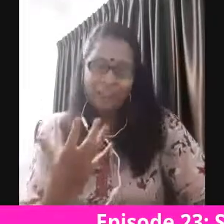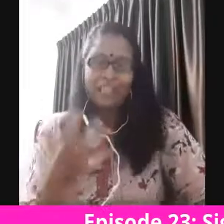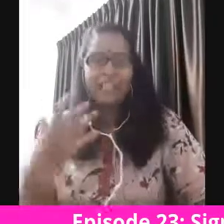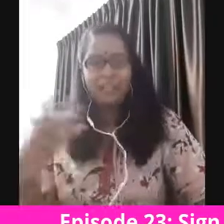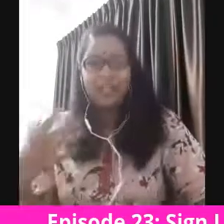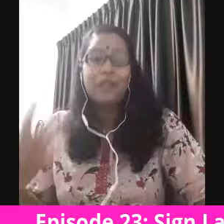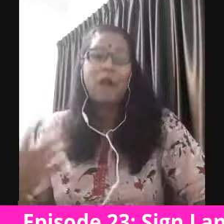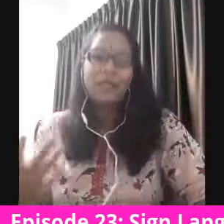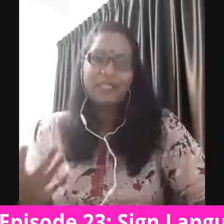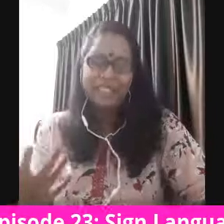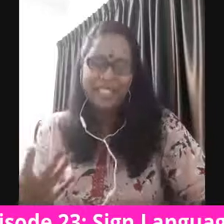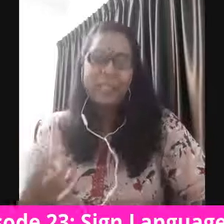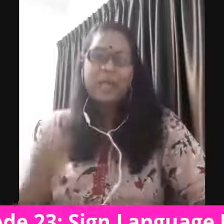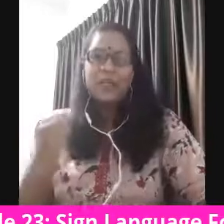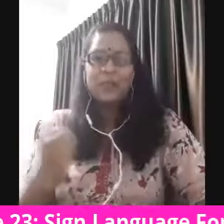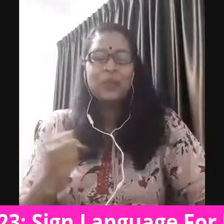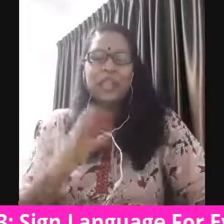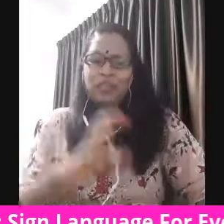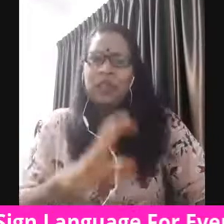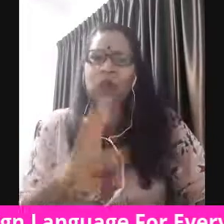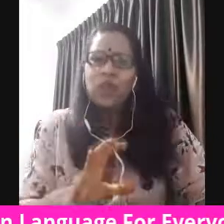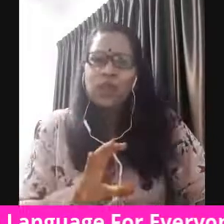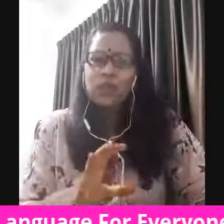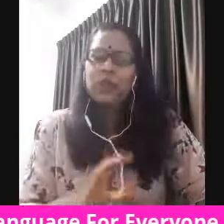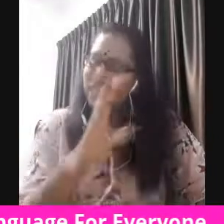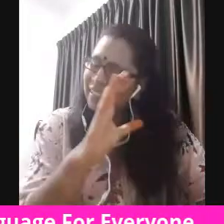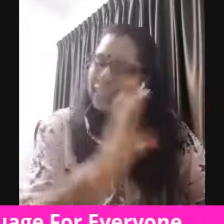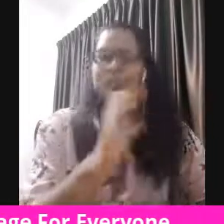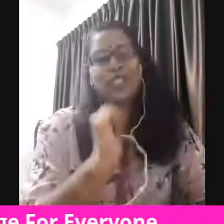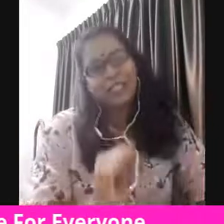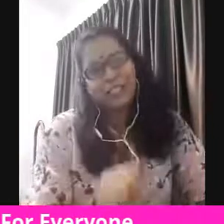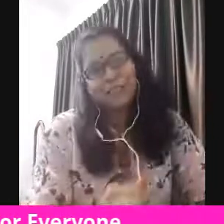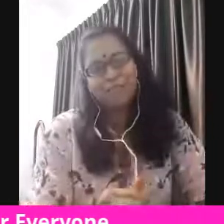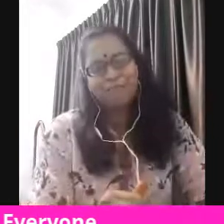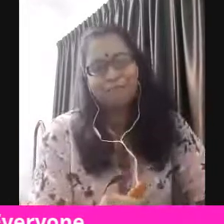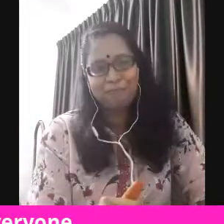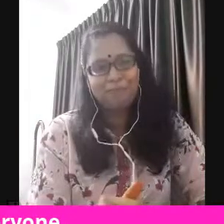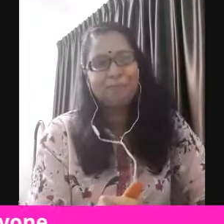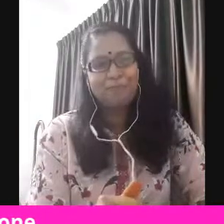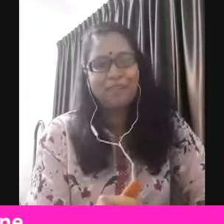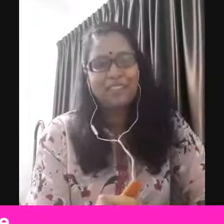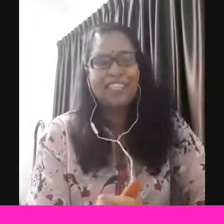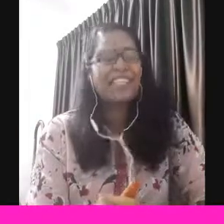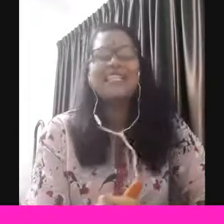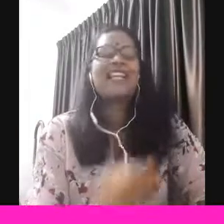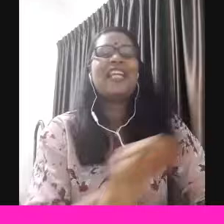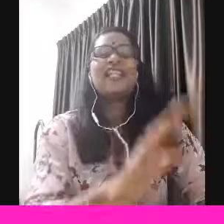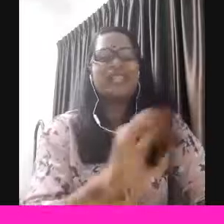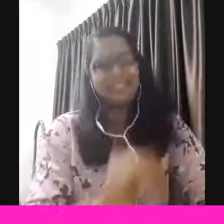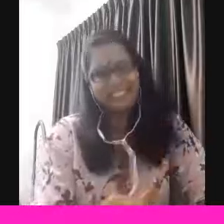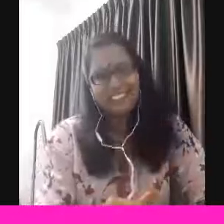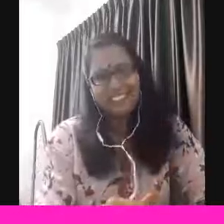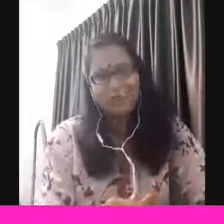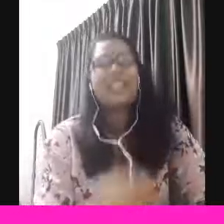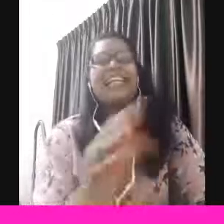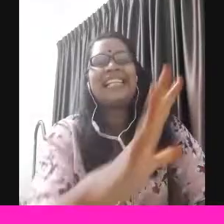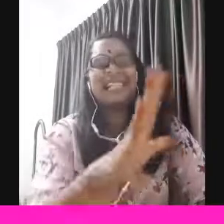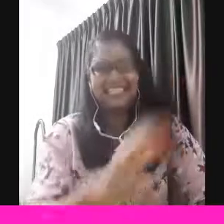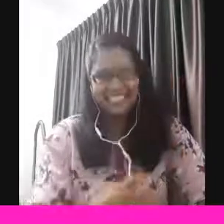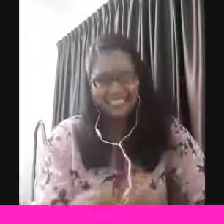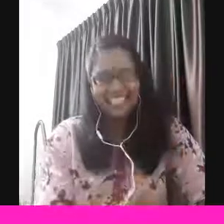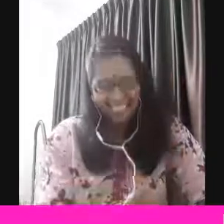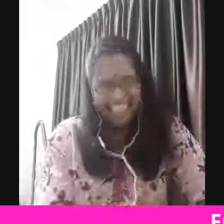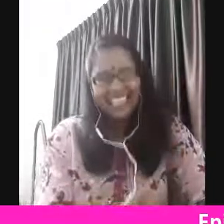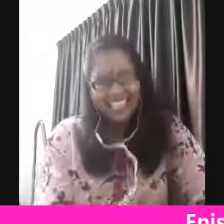can talk and we are normal, right? So they will yeah, close to deaf teachers. Yes. That's their nature. that's One